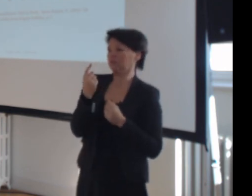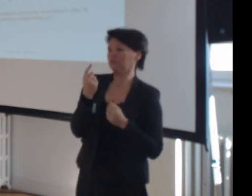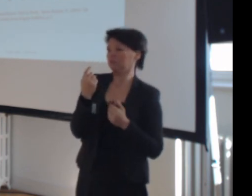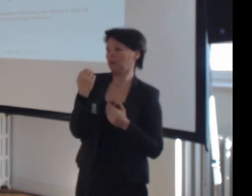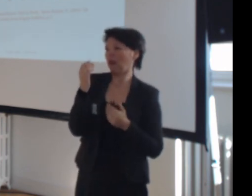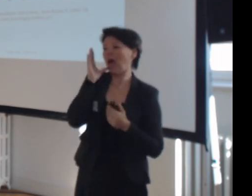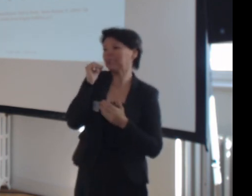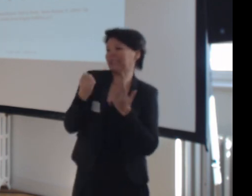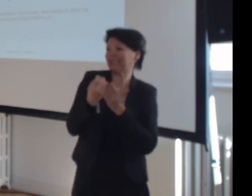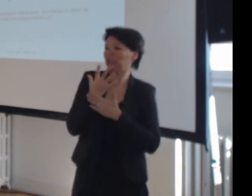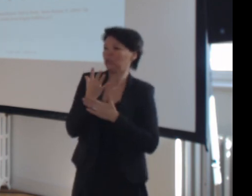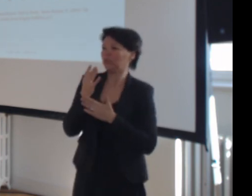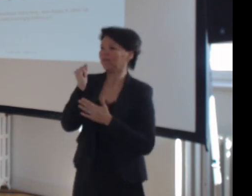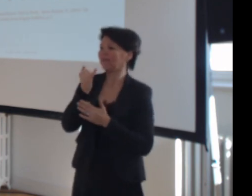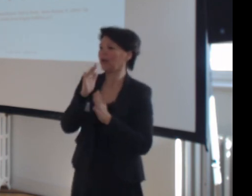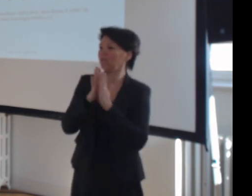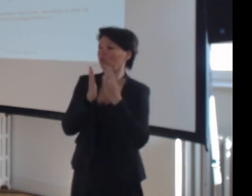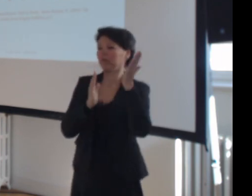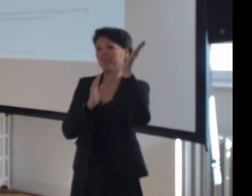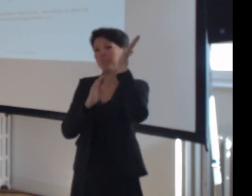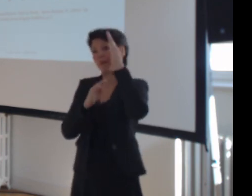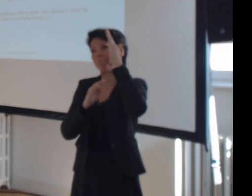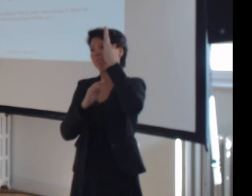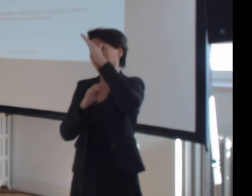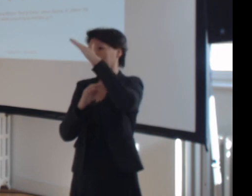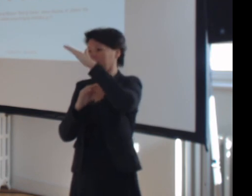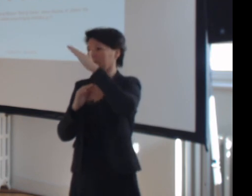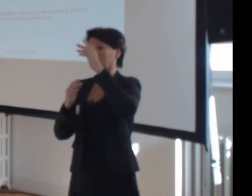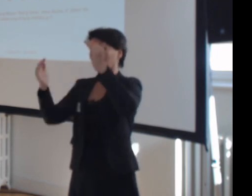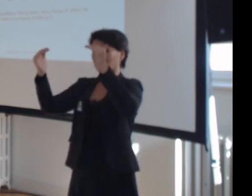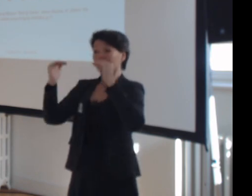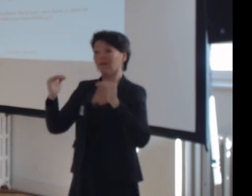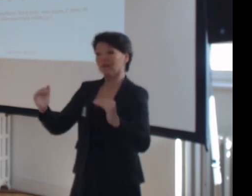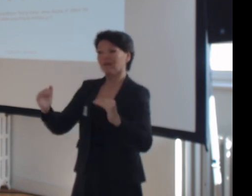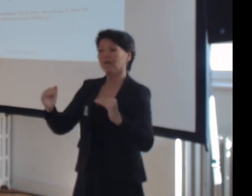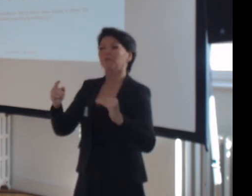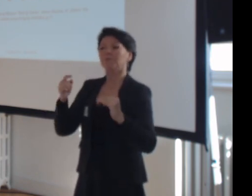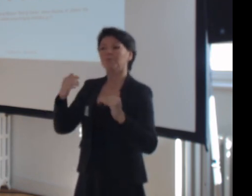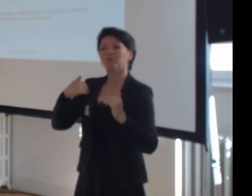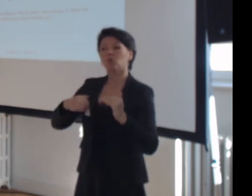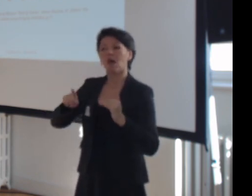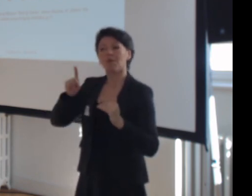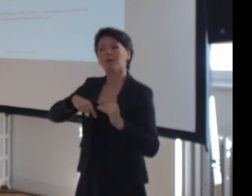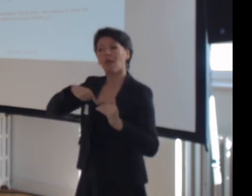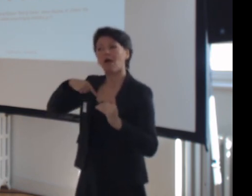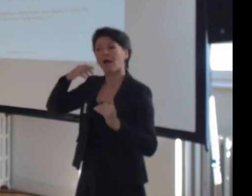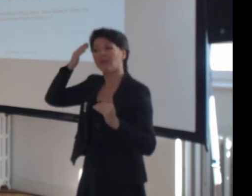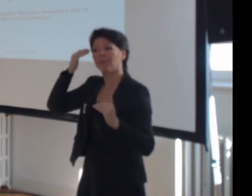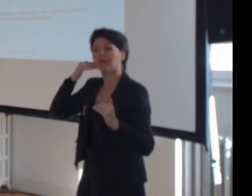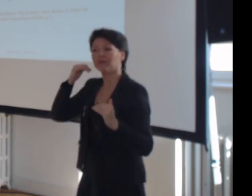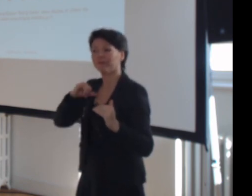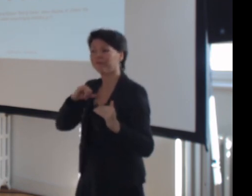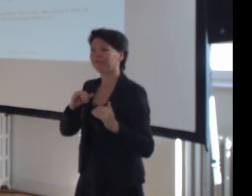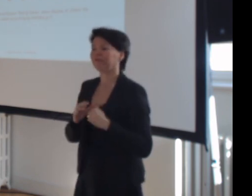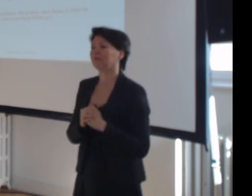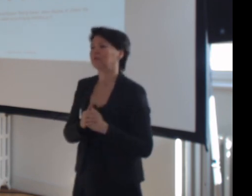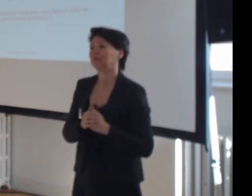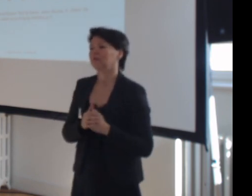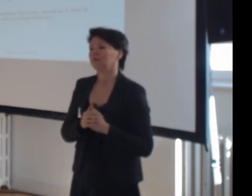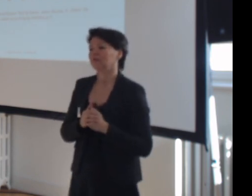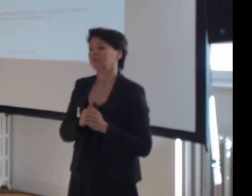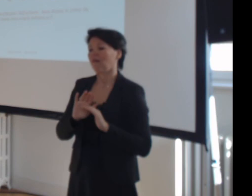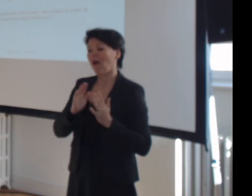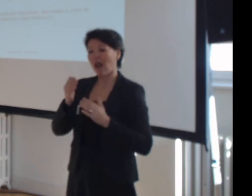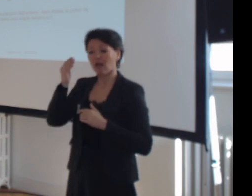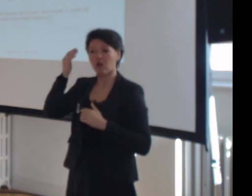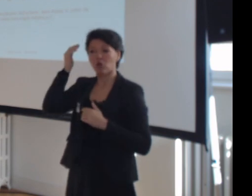have fallen over. The second shelf, you see someone with more advanced dementia. And all the memories,